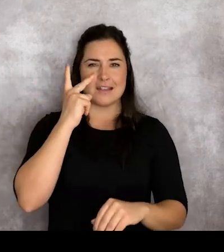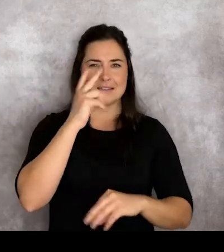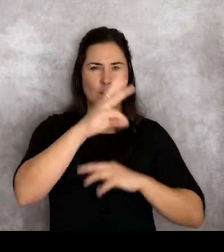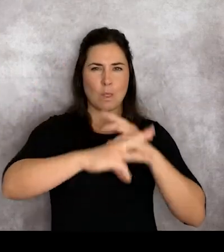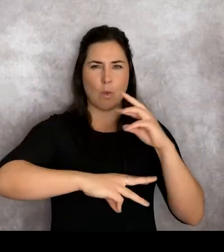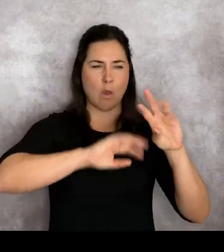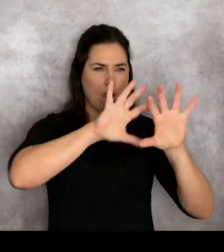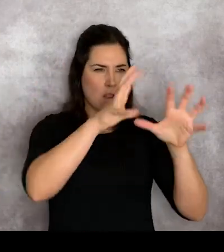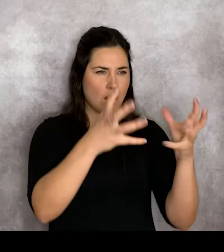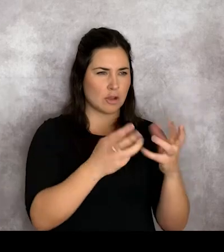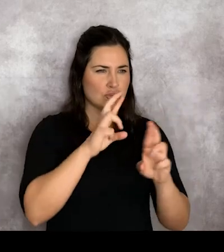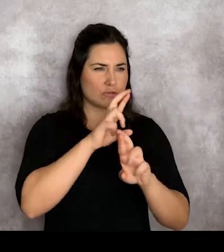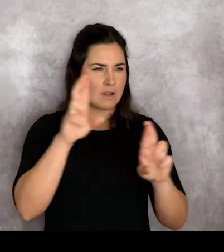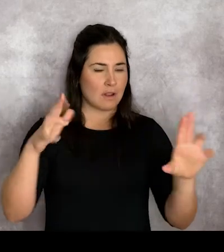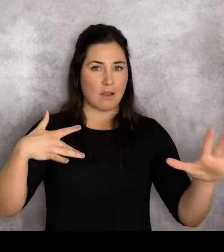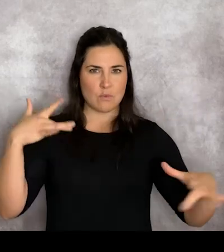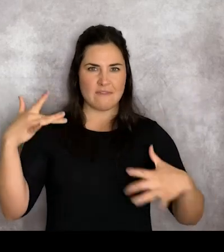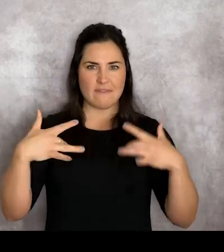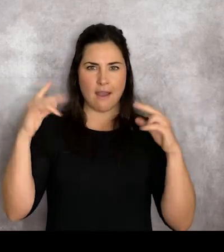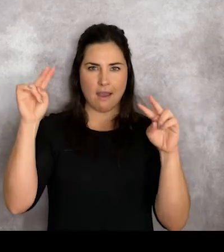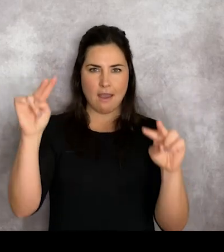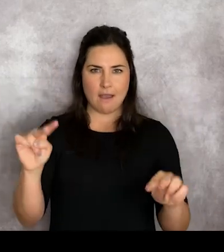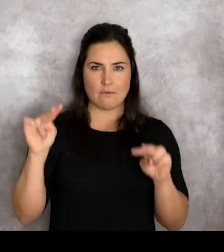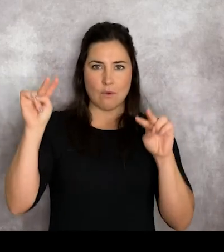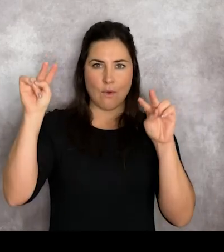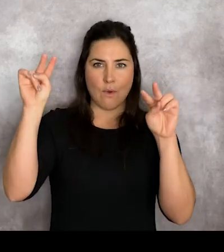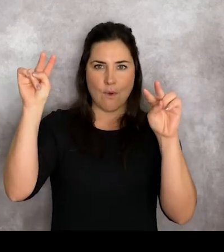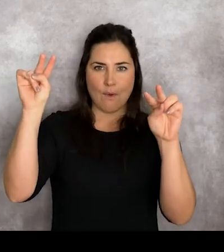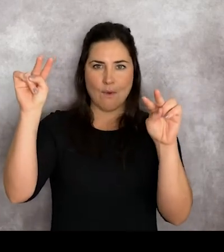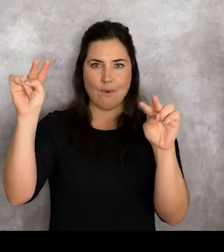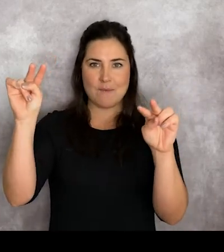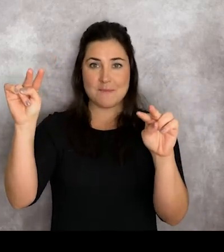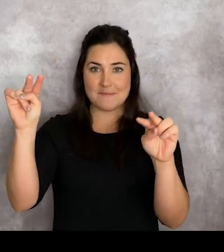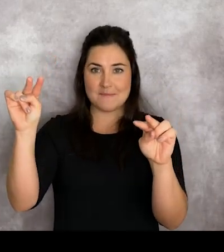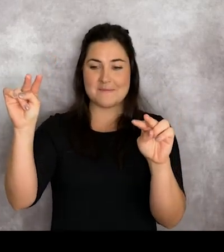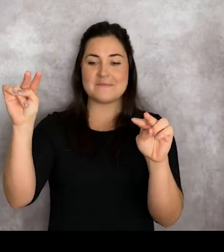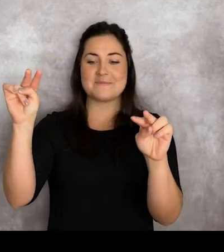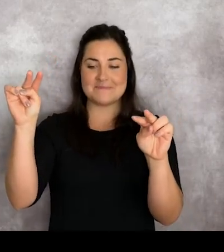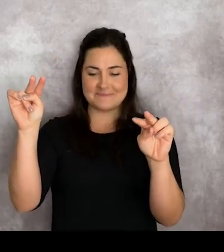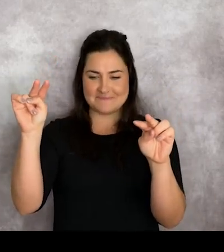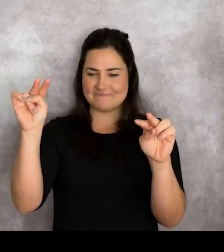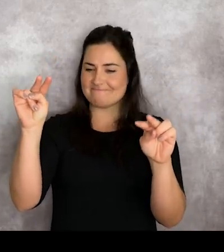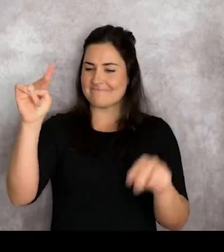And I see the world on the edge of revival.